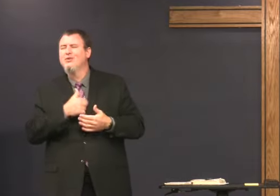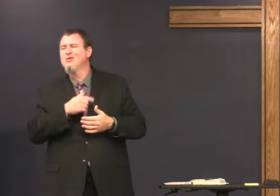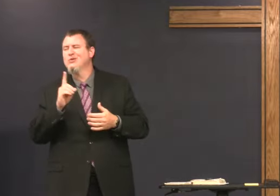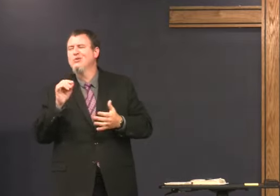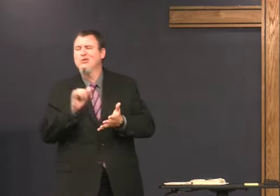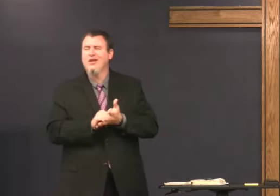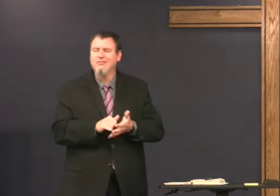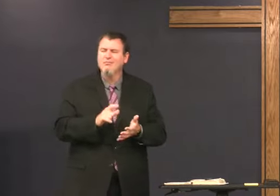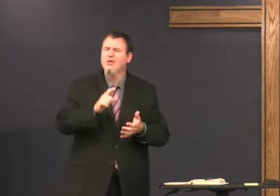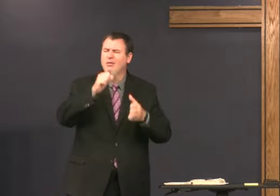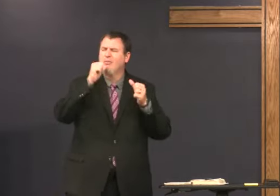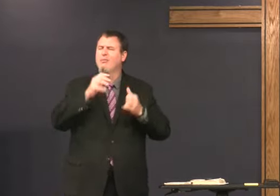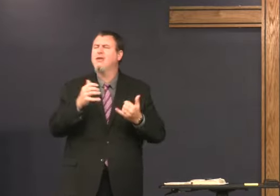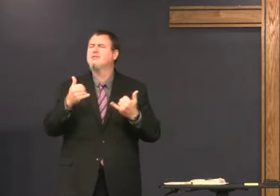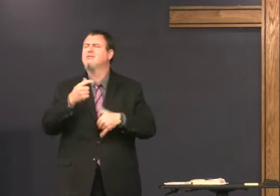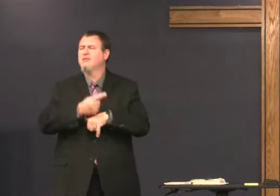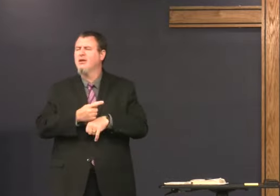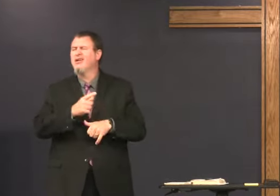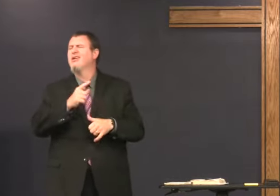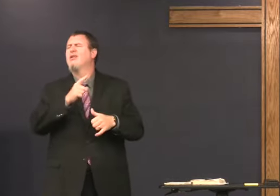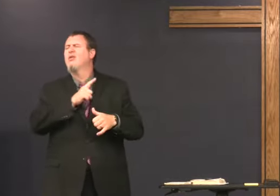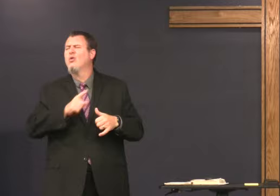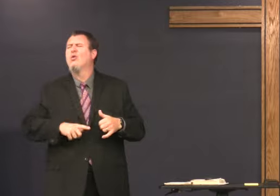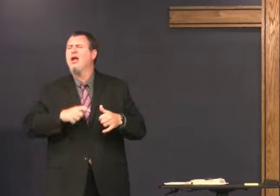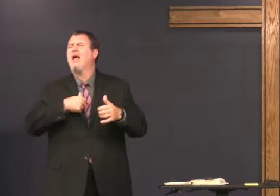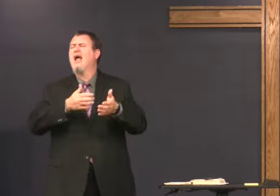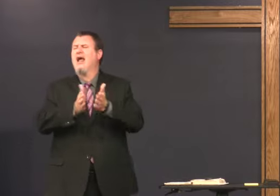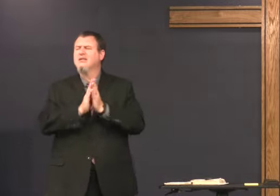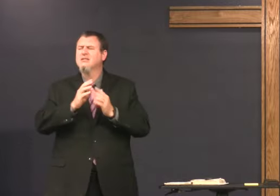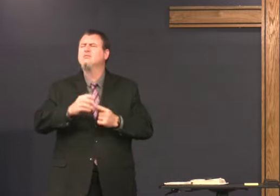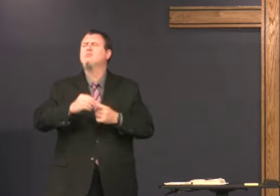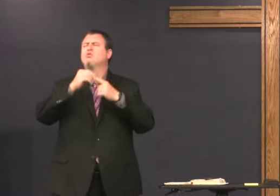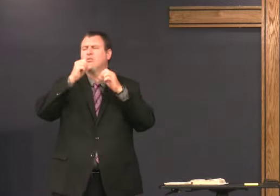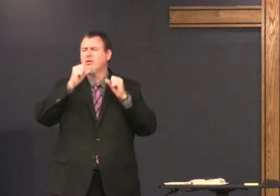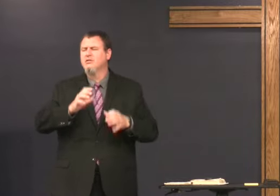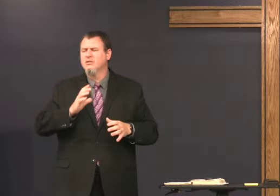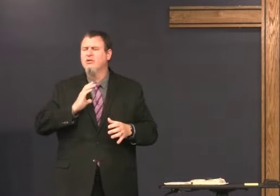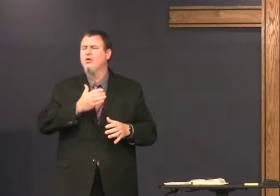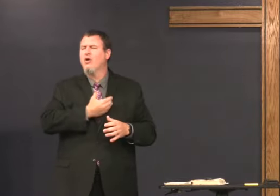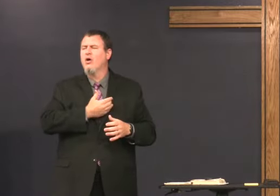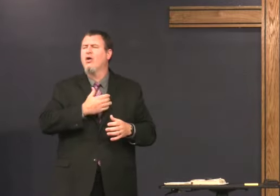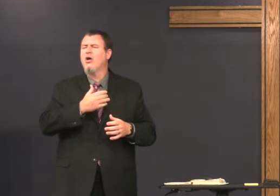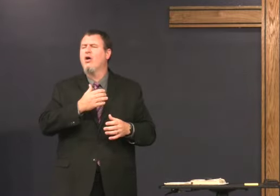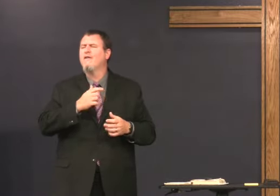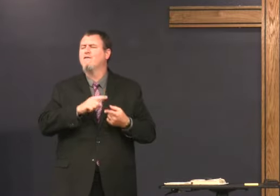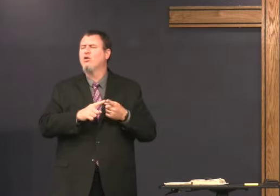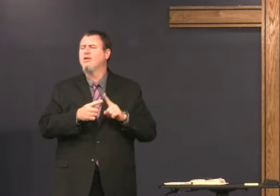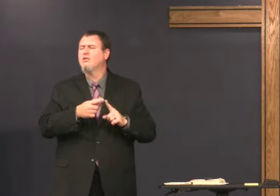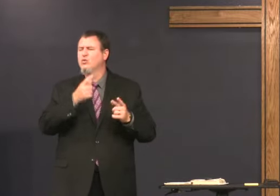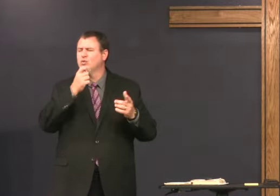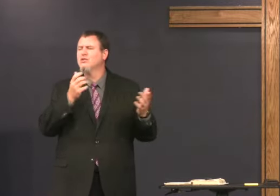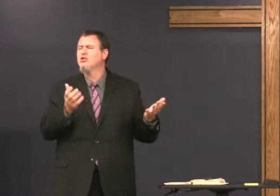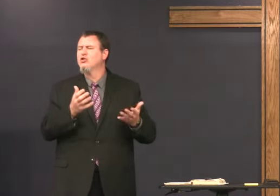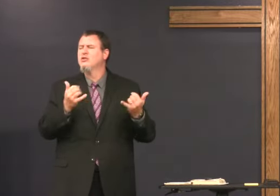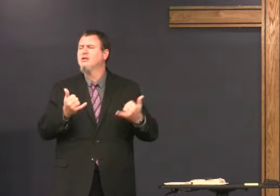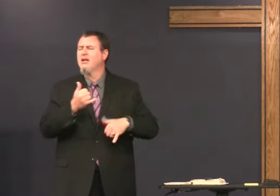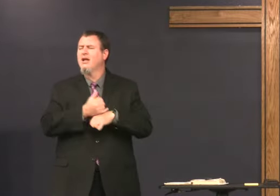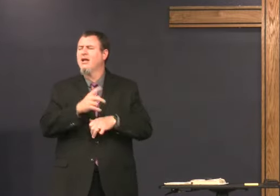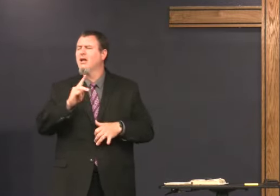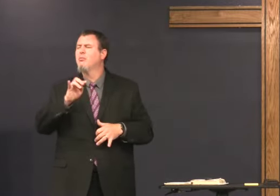and help us that we can do that today. Lord, we ask a special prayer for our friend who's here